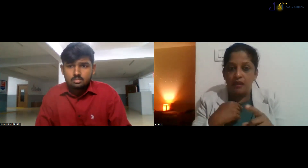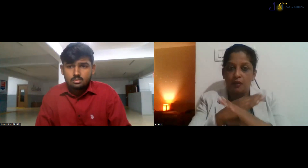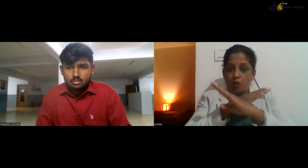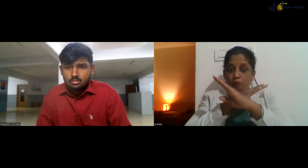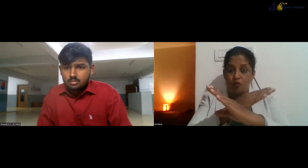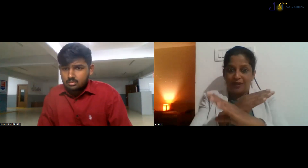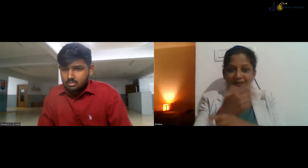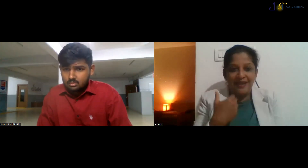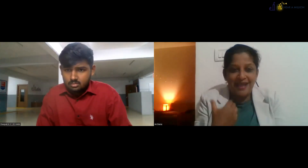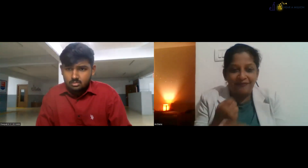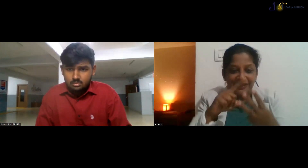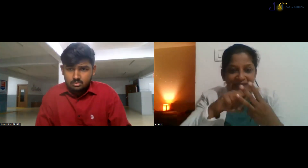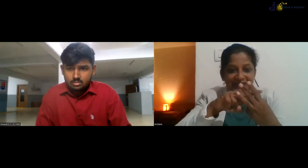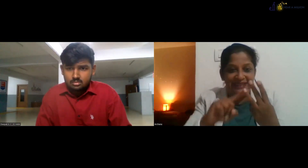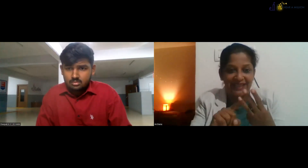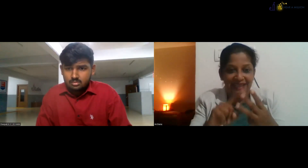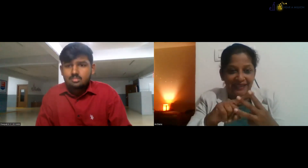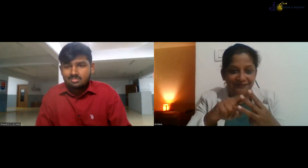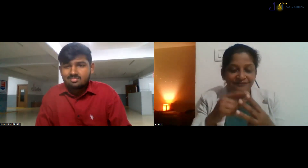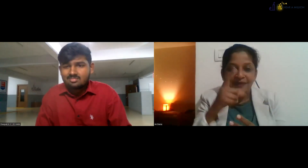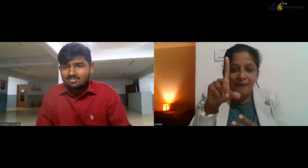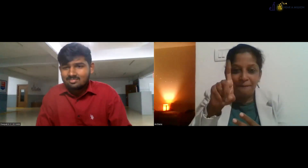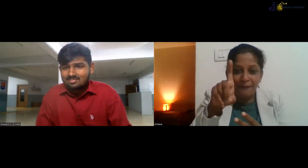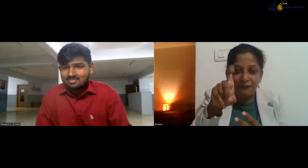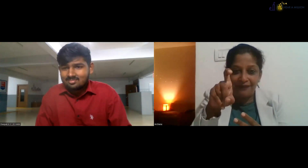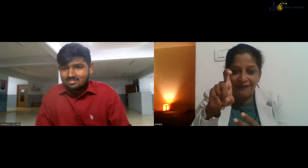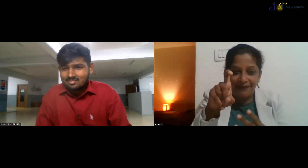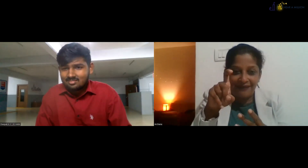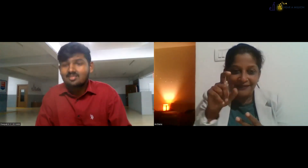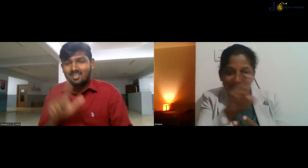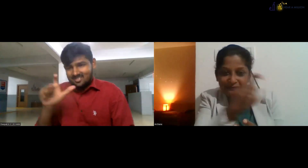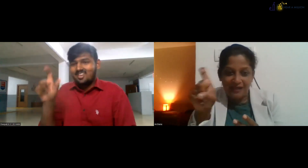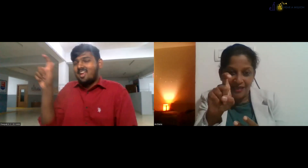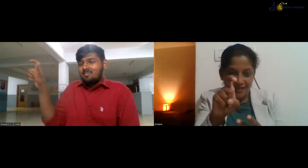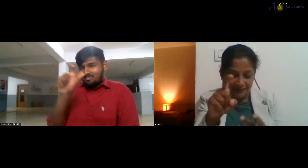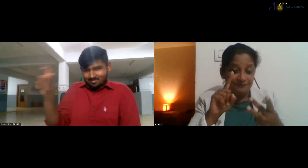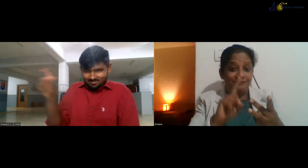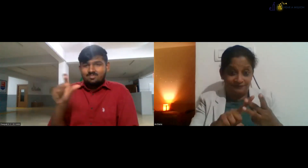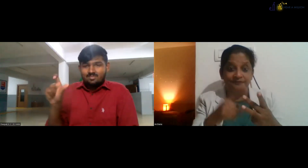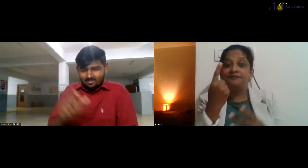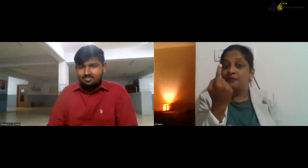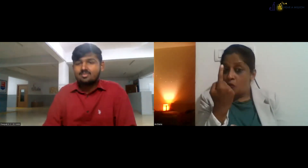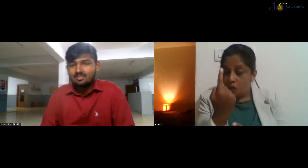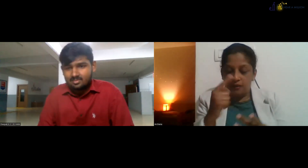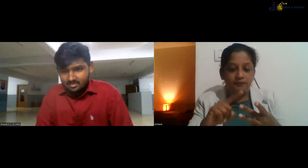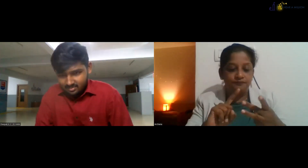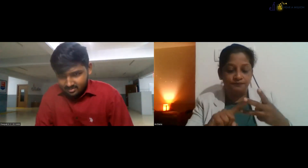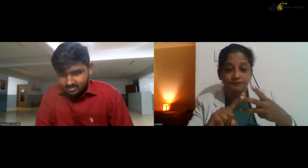So we need to control our thoughts as well. We need to have the protection also. So I had a pepper spray as